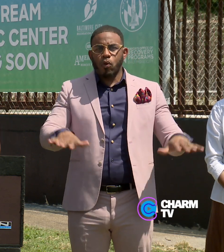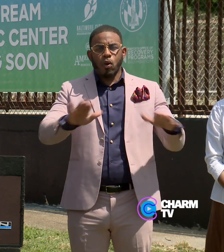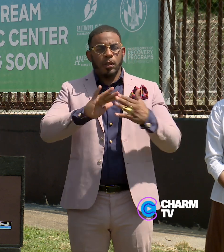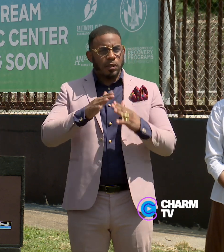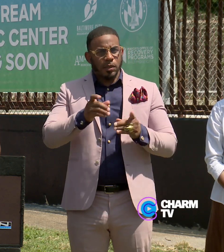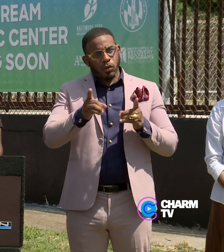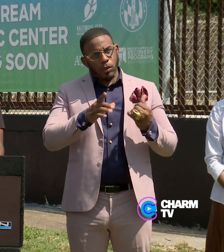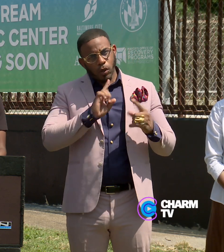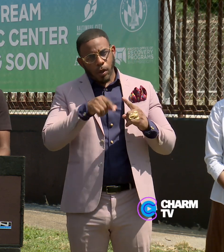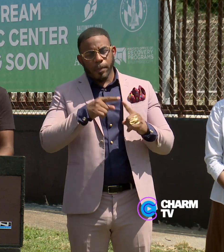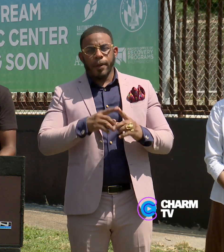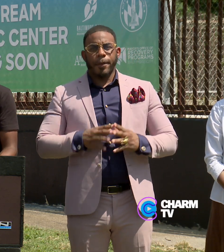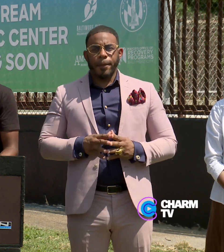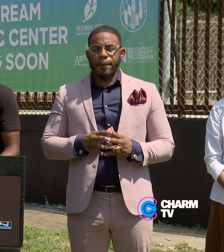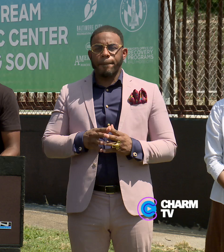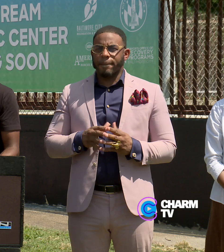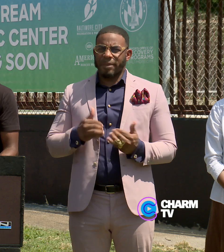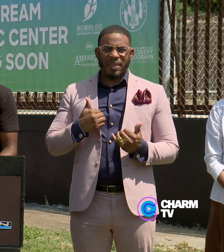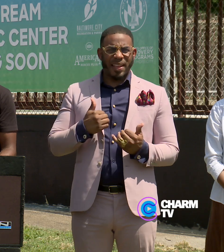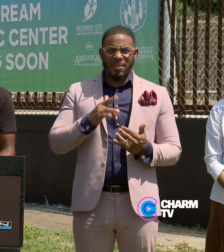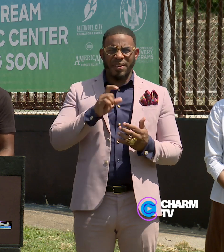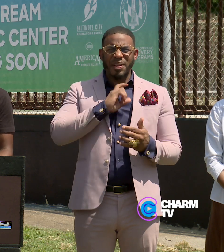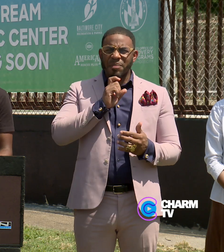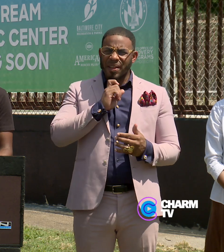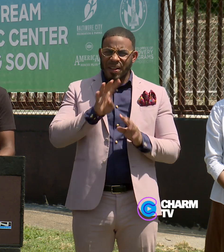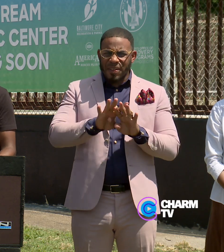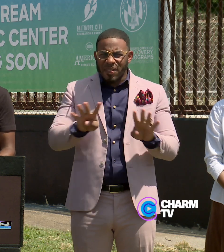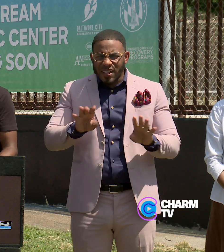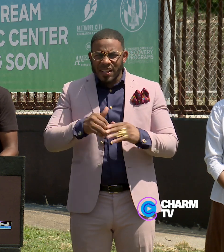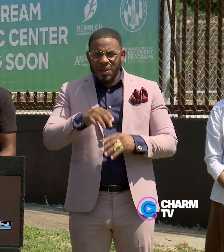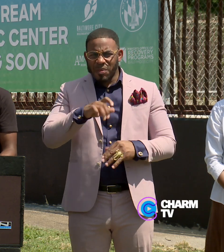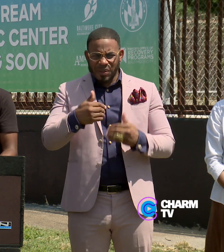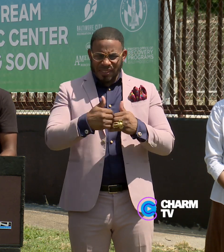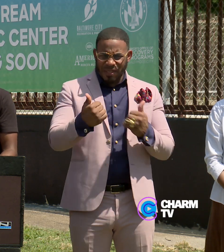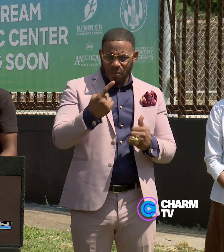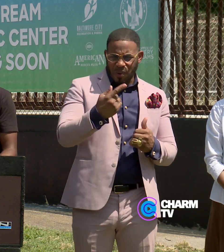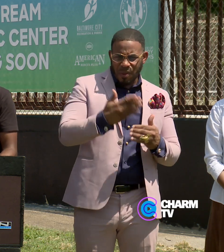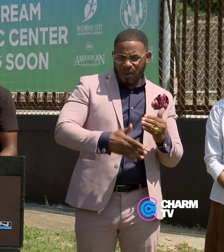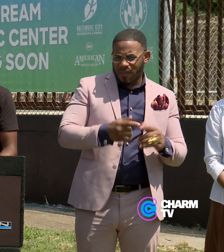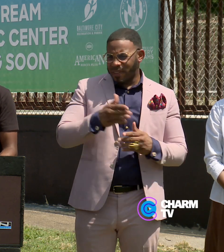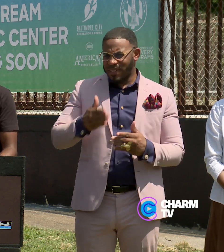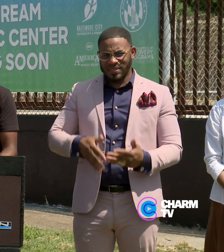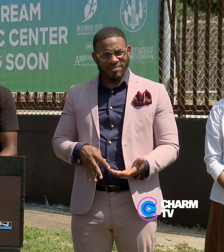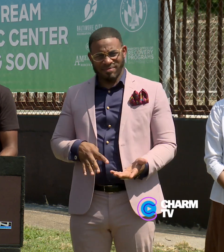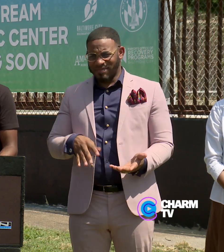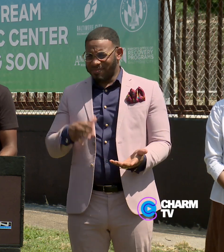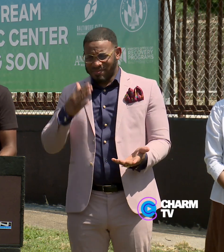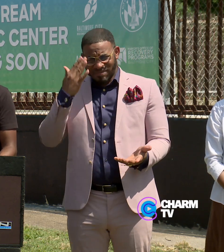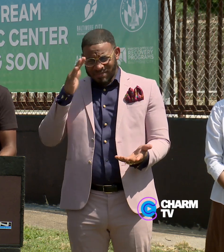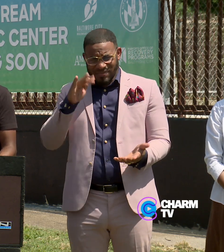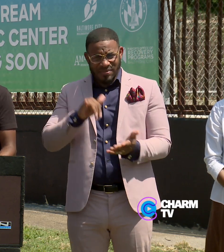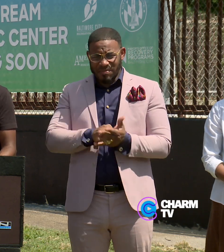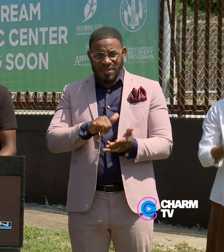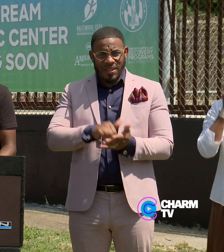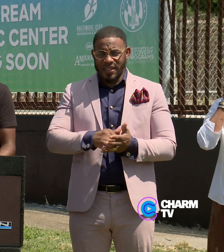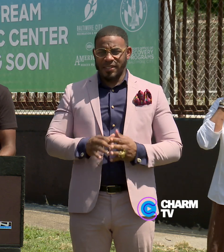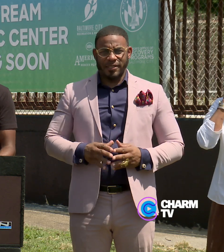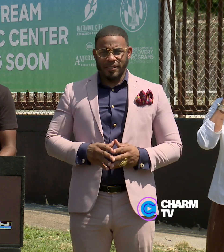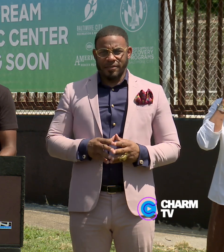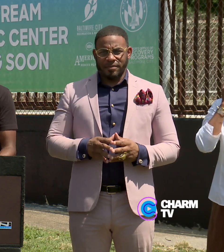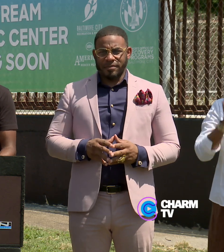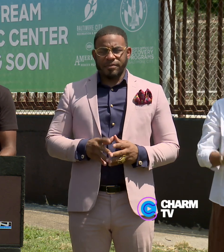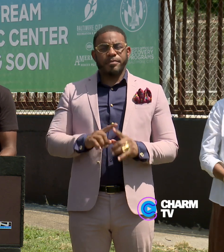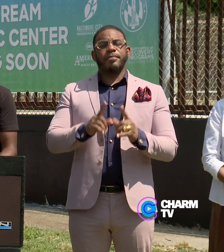city, as the director talked about, having a metal fence and a pool to separate one end from the other. I don't ever know how they thought that was